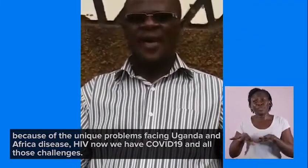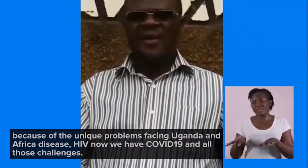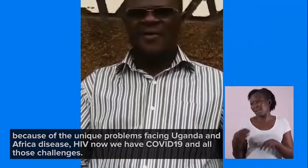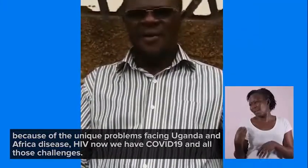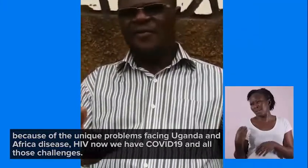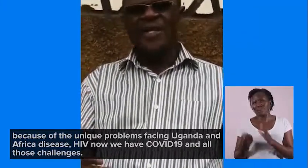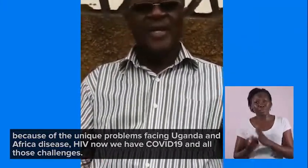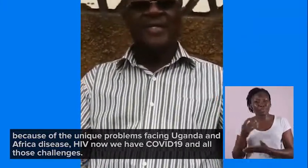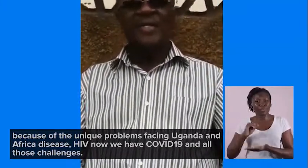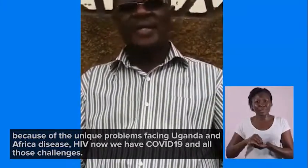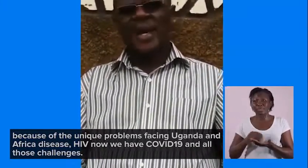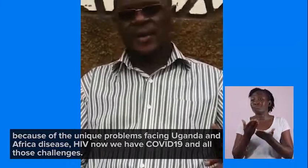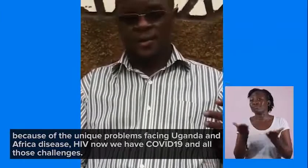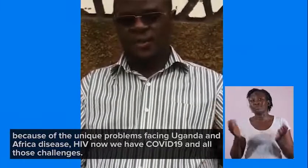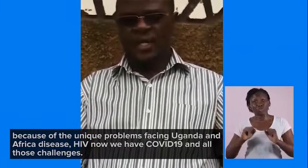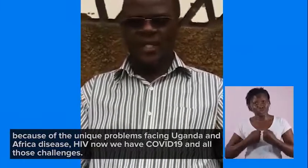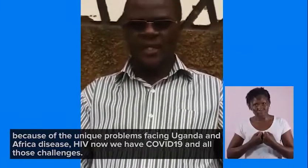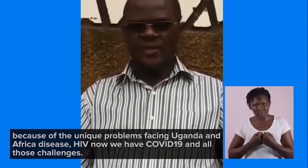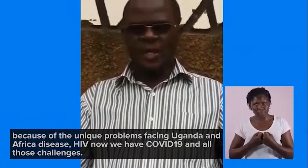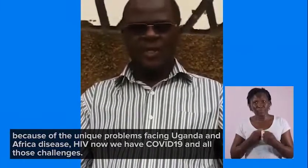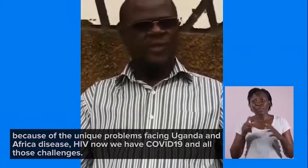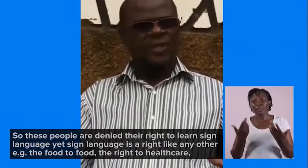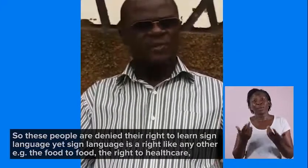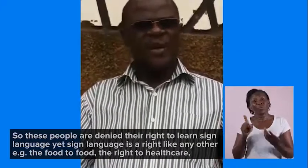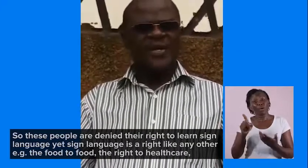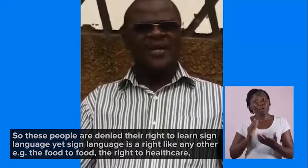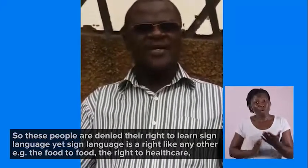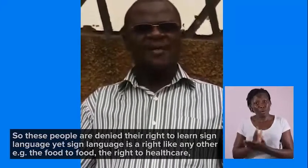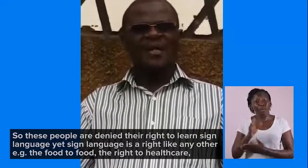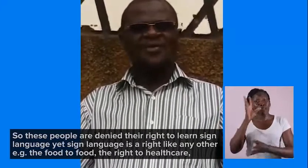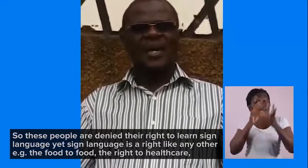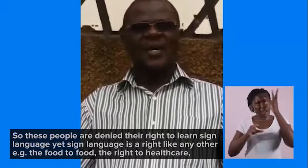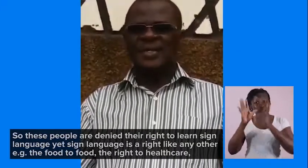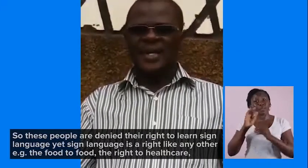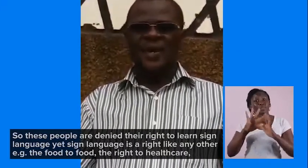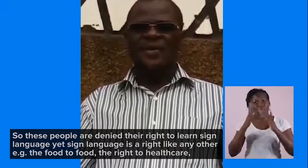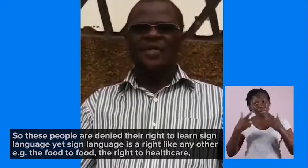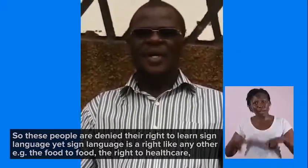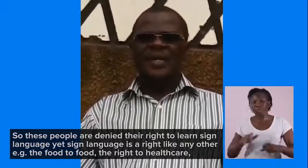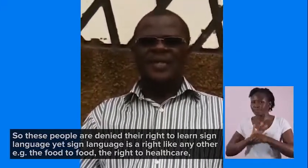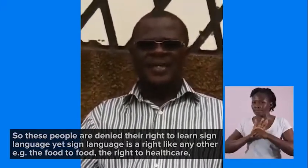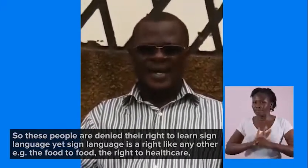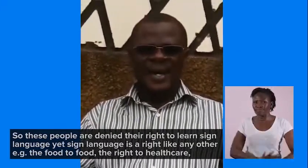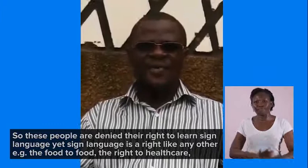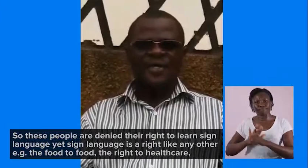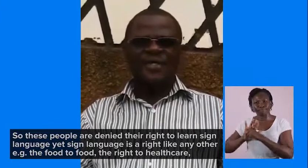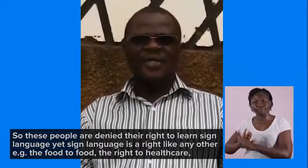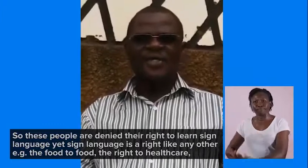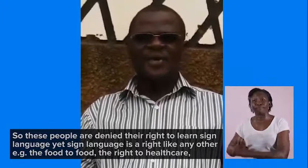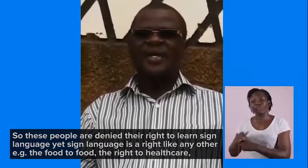have COVID-19 and all these challenges. So these people are denied their right to learn sign language, yet sign language is a right